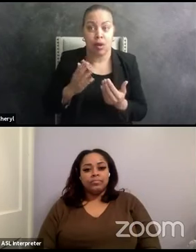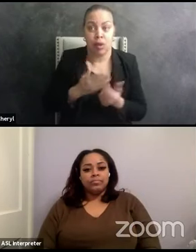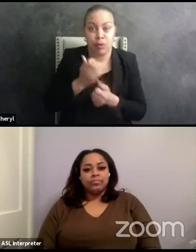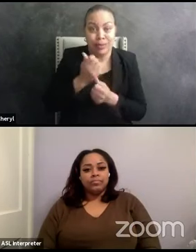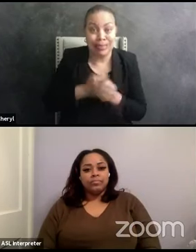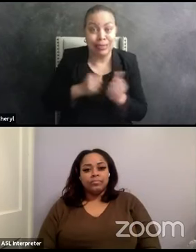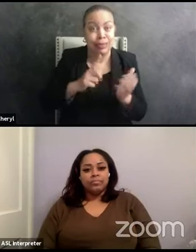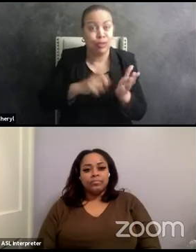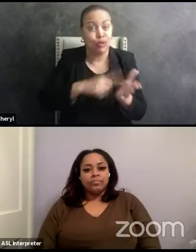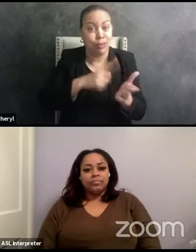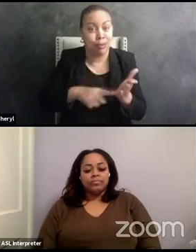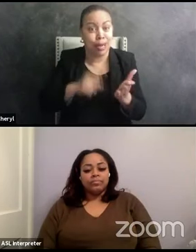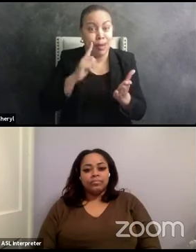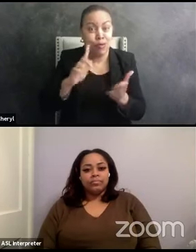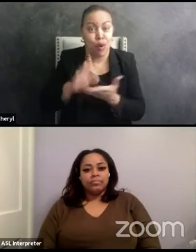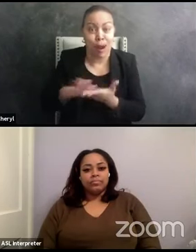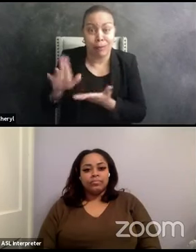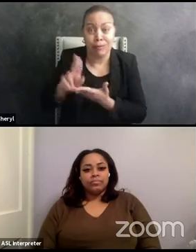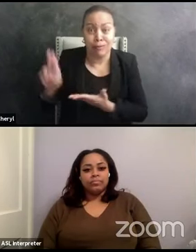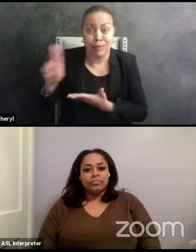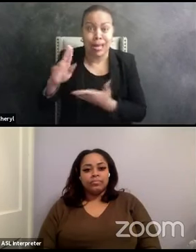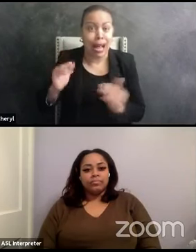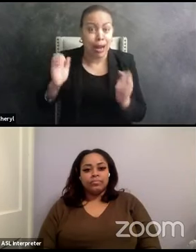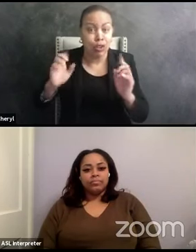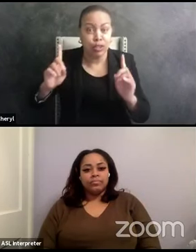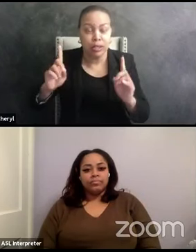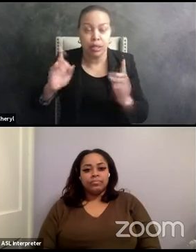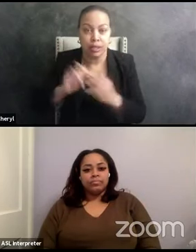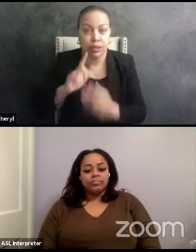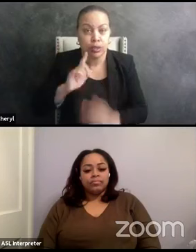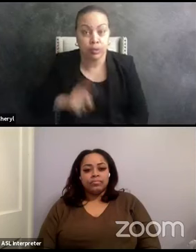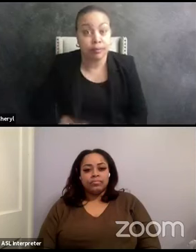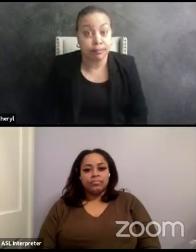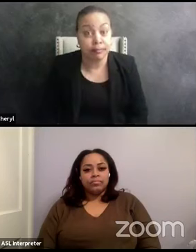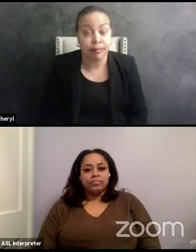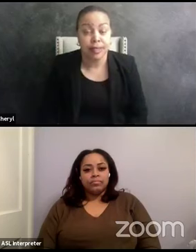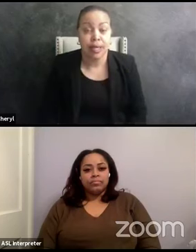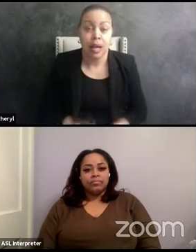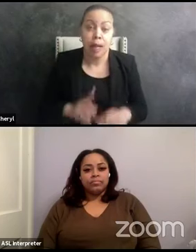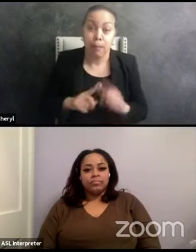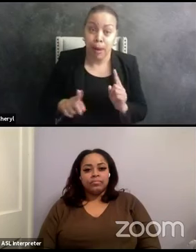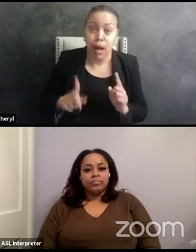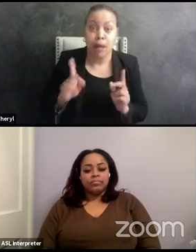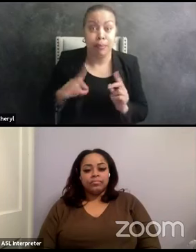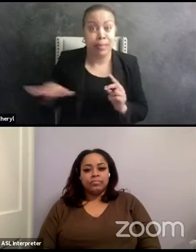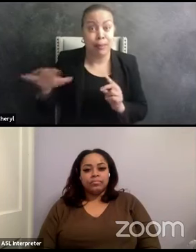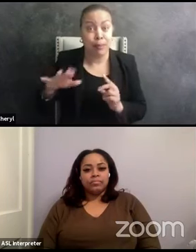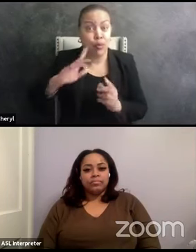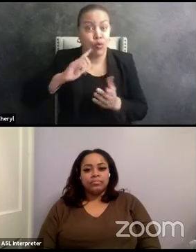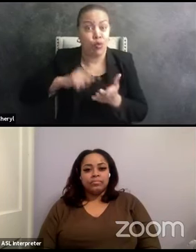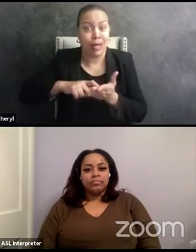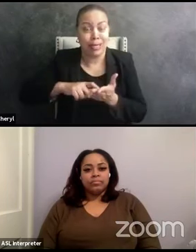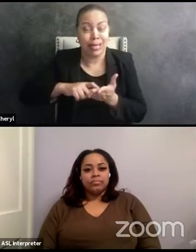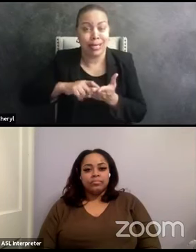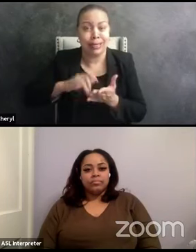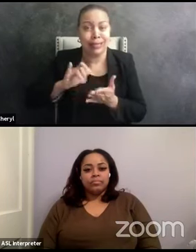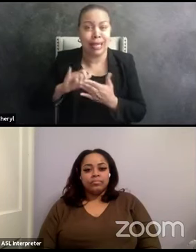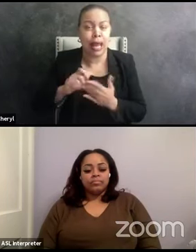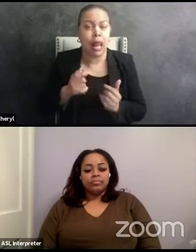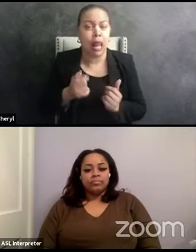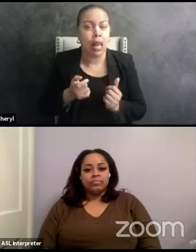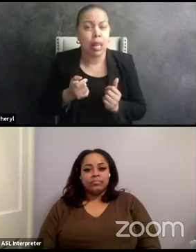of higher education is valid and real, but it will be weaponized by people who want to take away the little that it does give